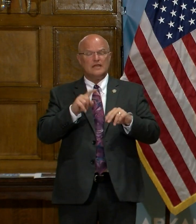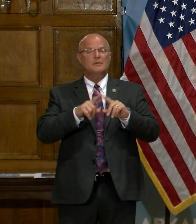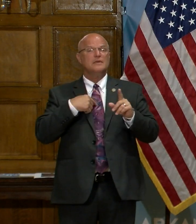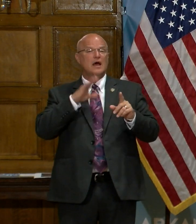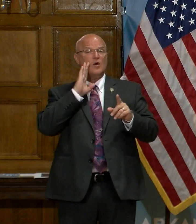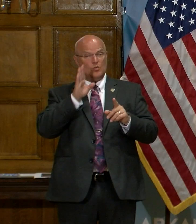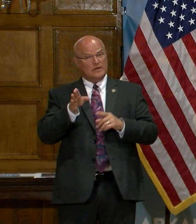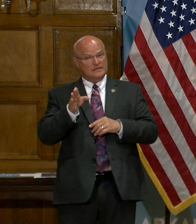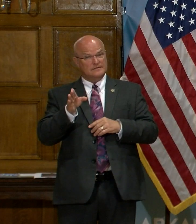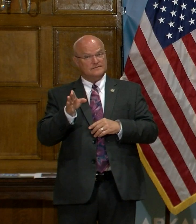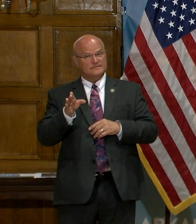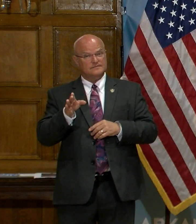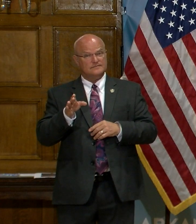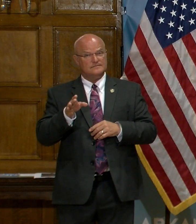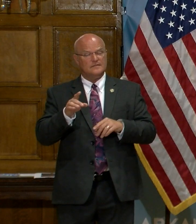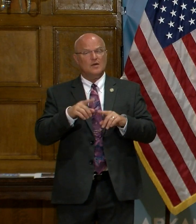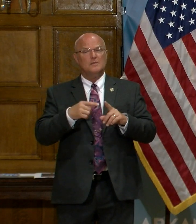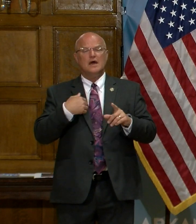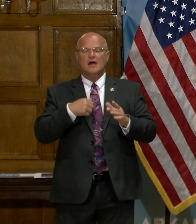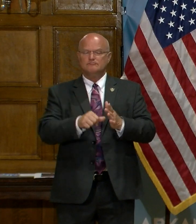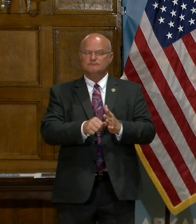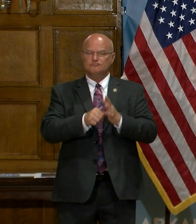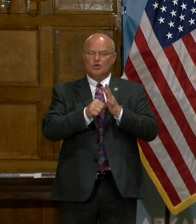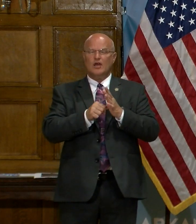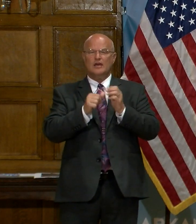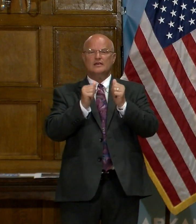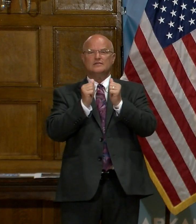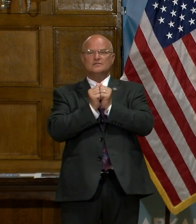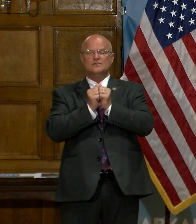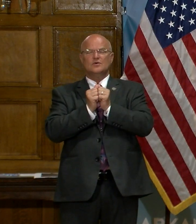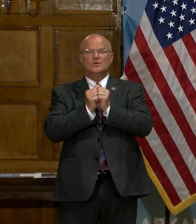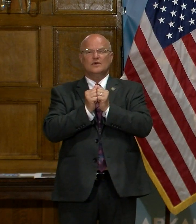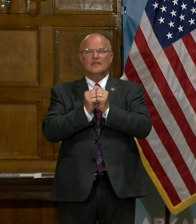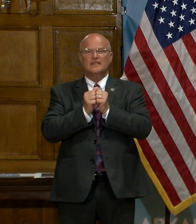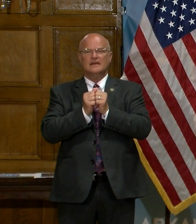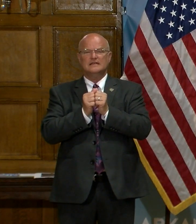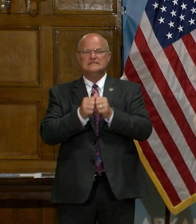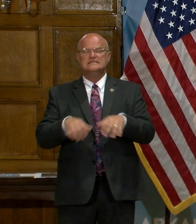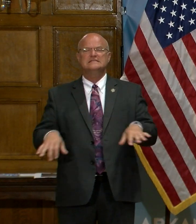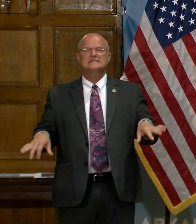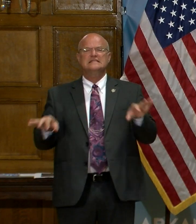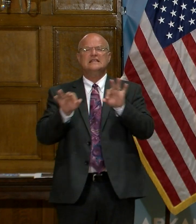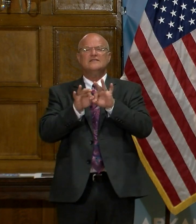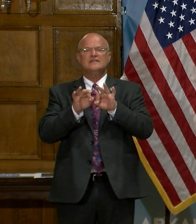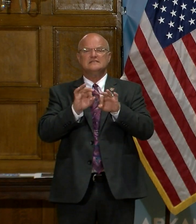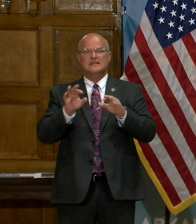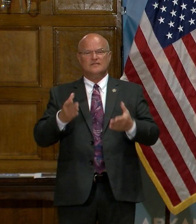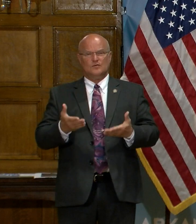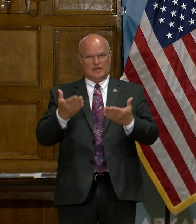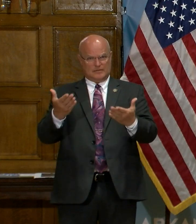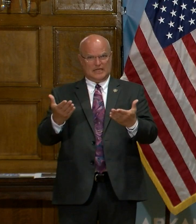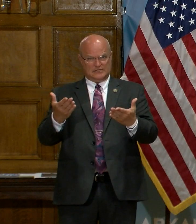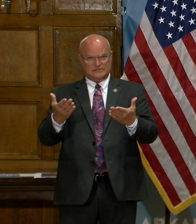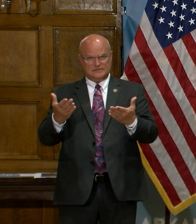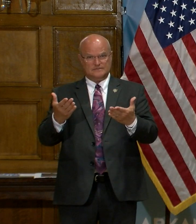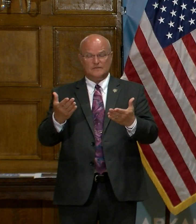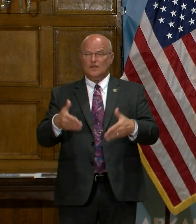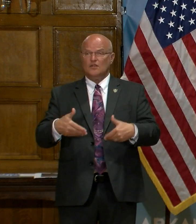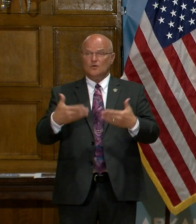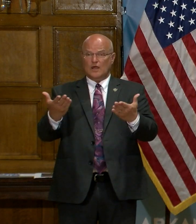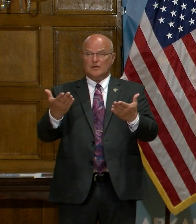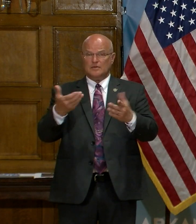but I will do so. But I'm impressed by the significance of the recommendations.